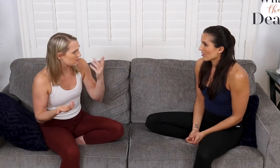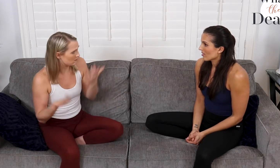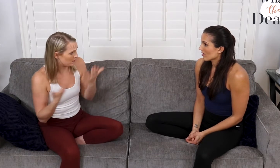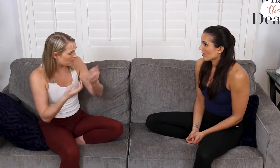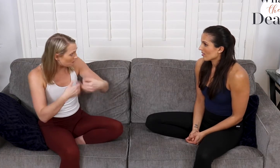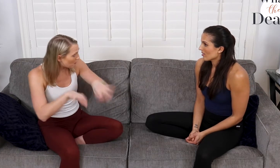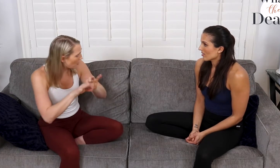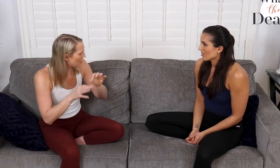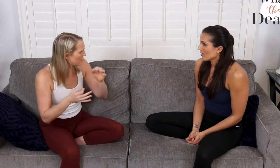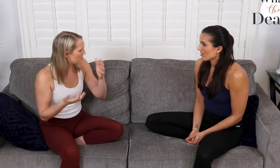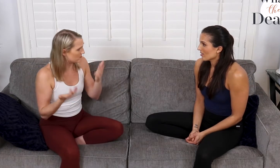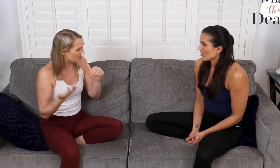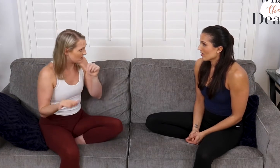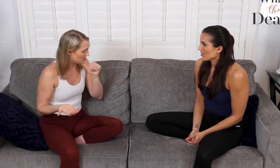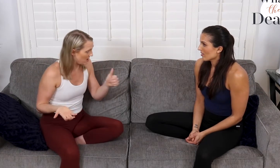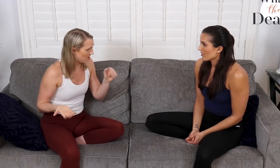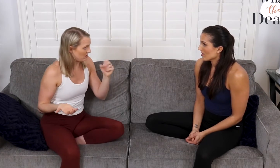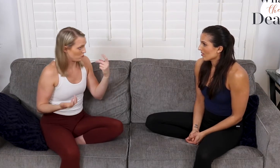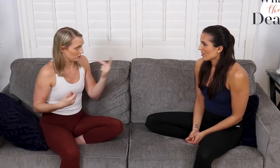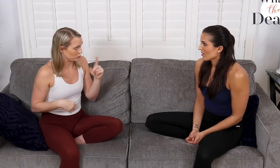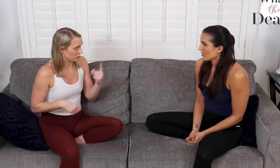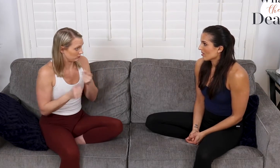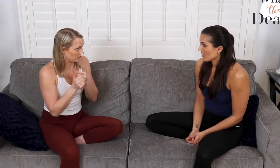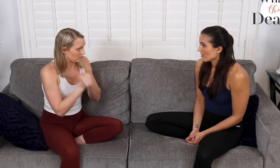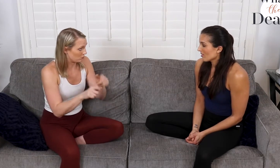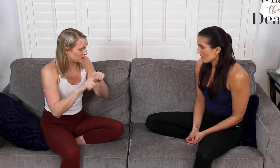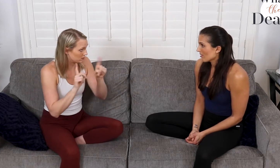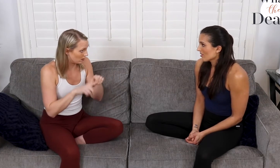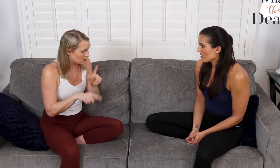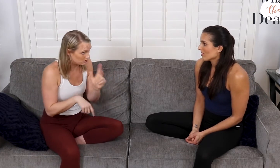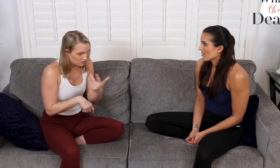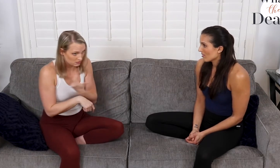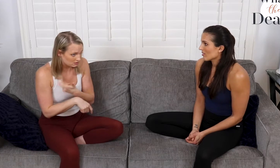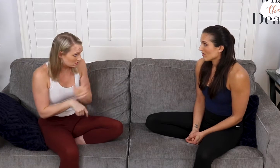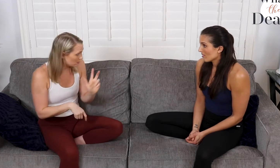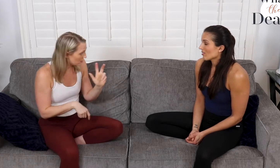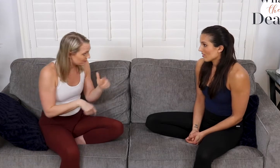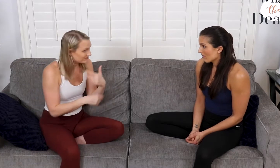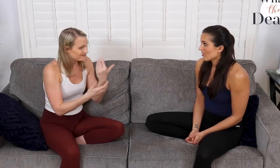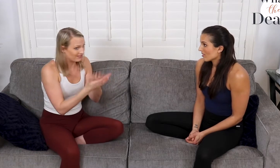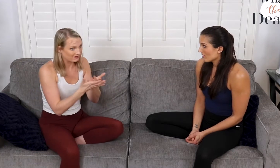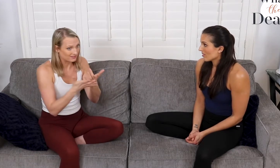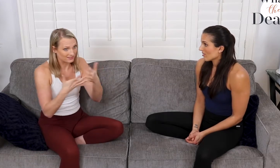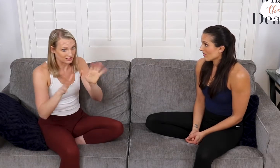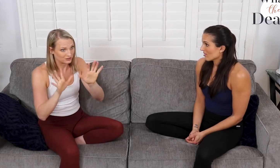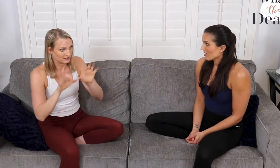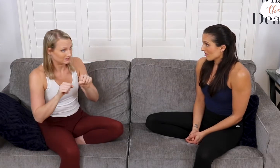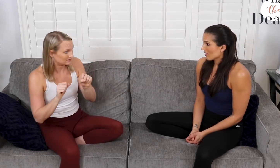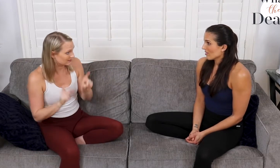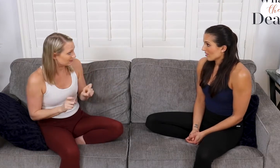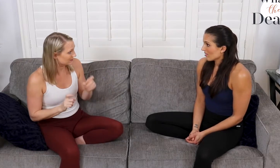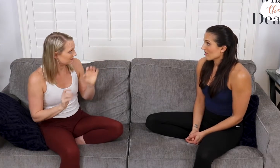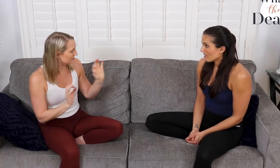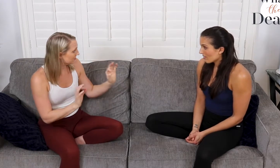like, okay. So we just pulled out to try to find where we're supposed to go. Basically, they left us